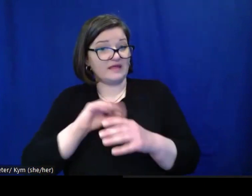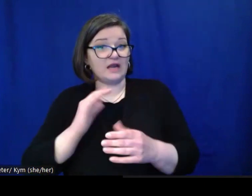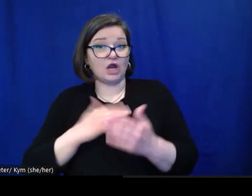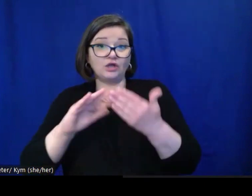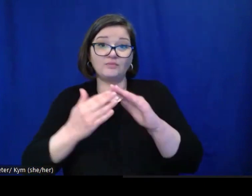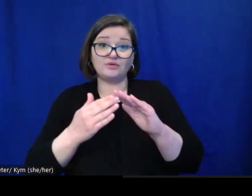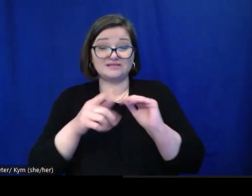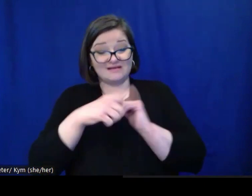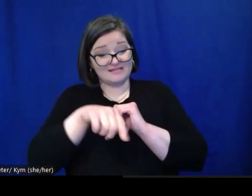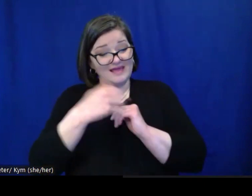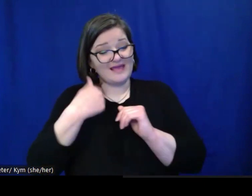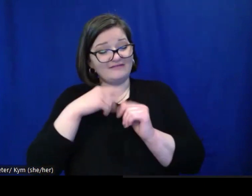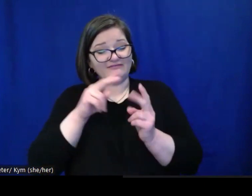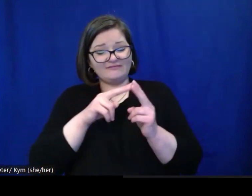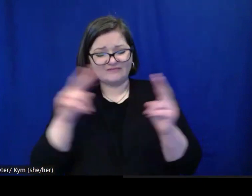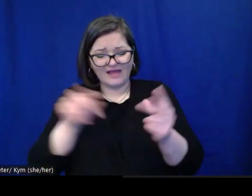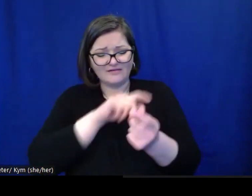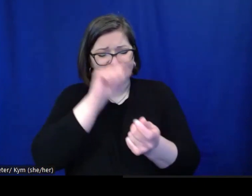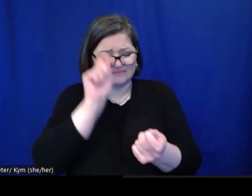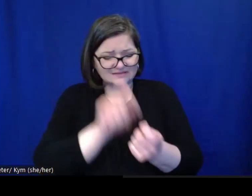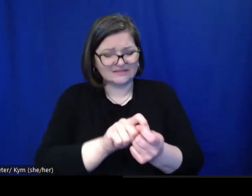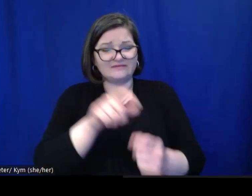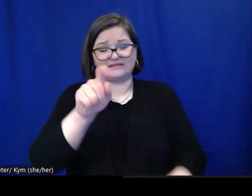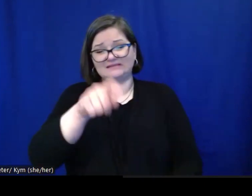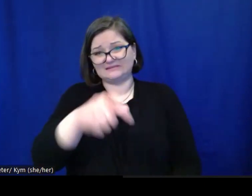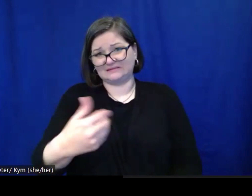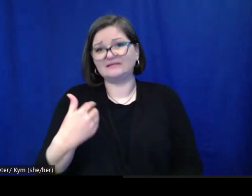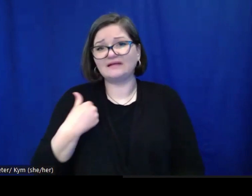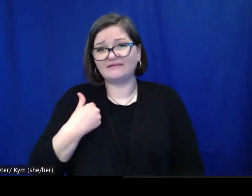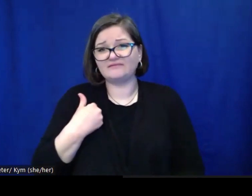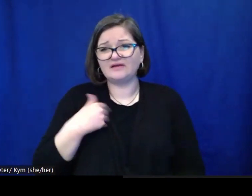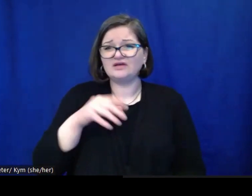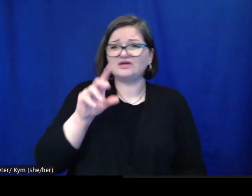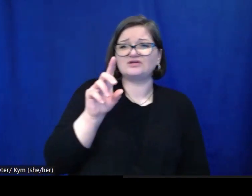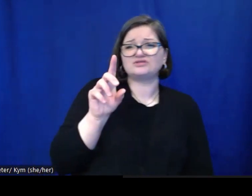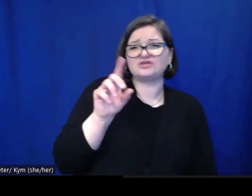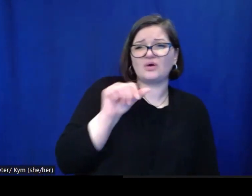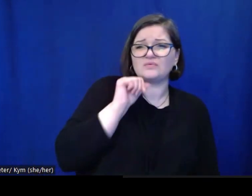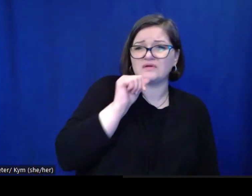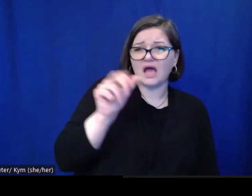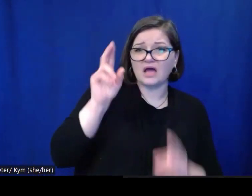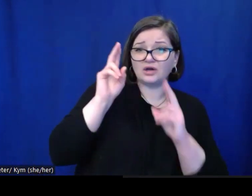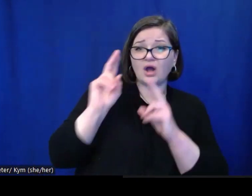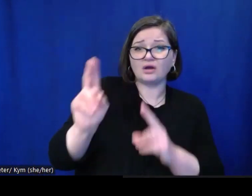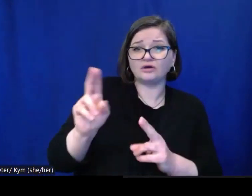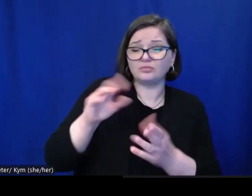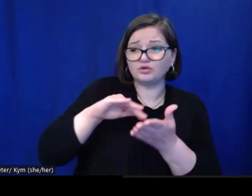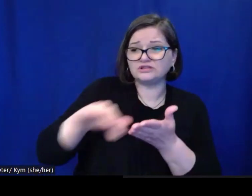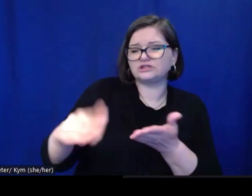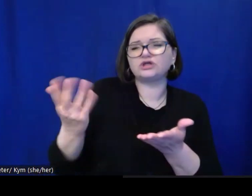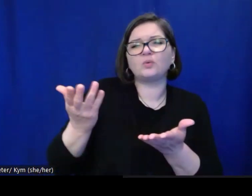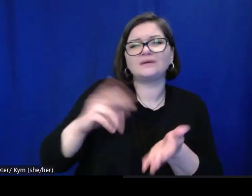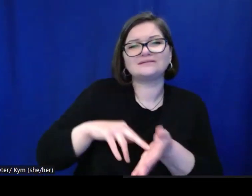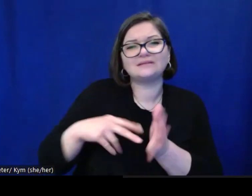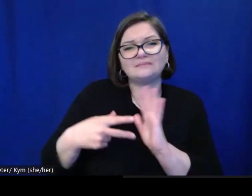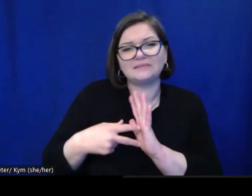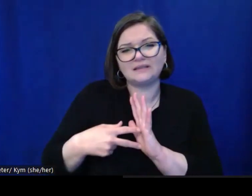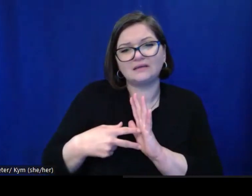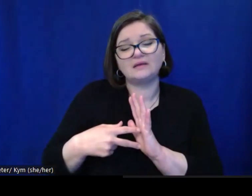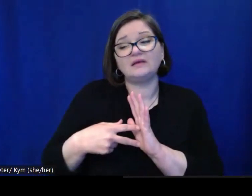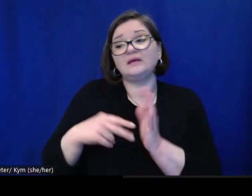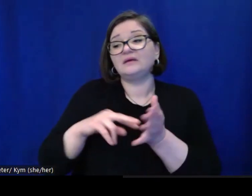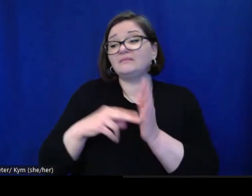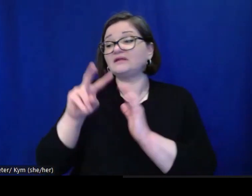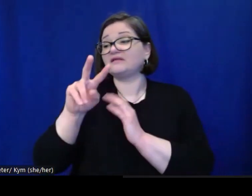needs. Okay, so what does dishonorable discharge mean? So a dishonorable discharge means that the VA